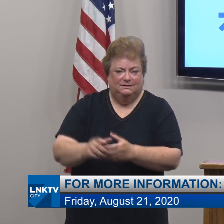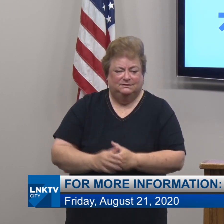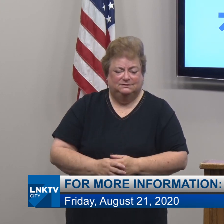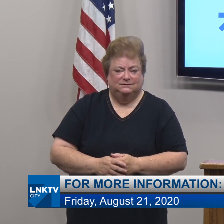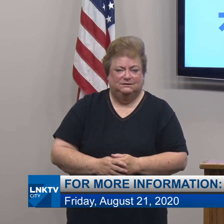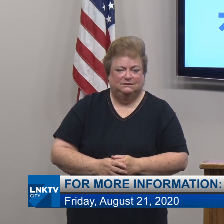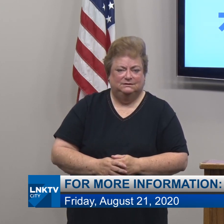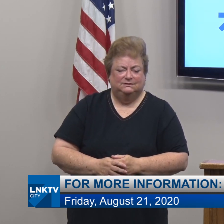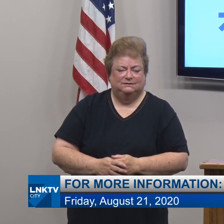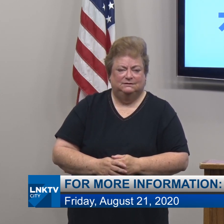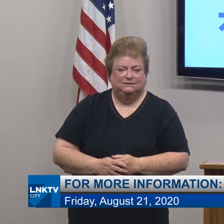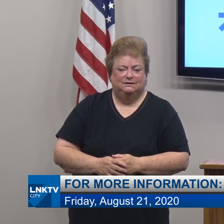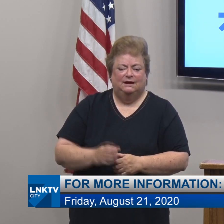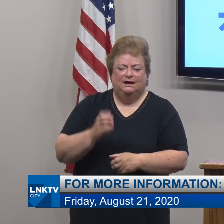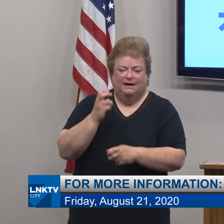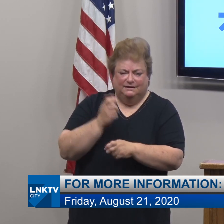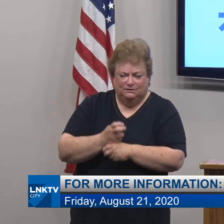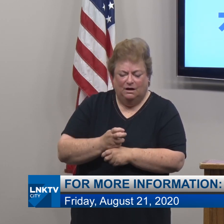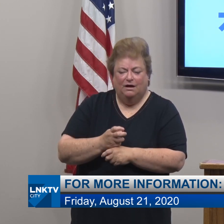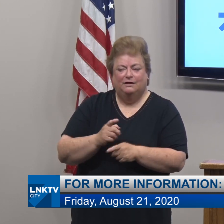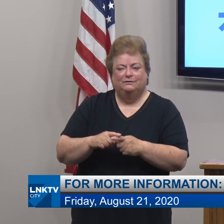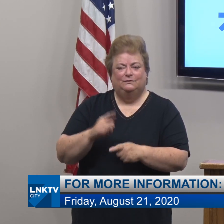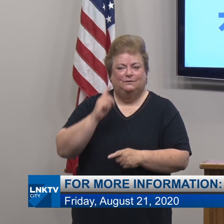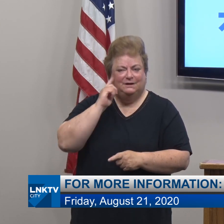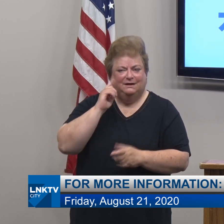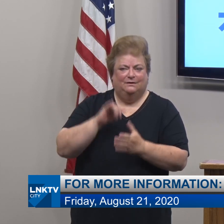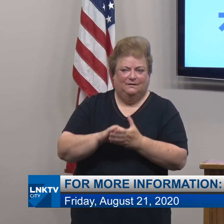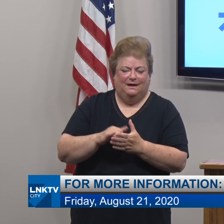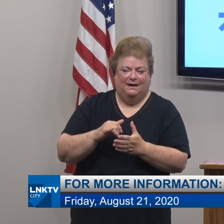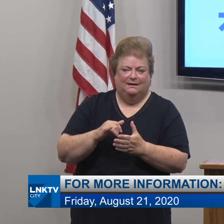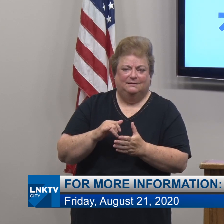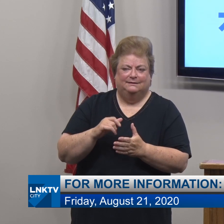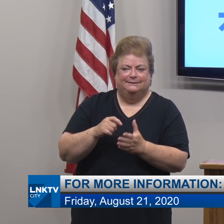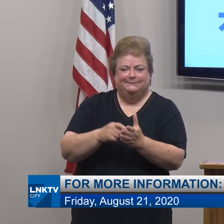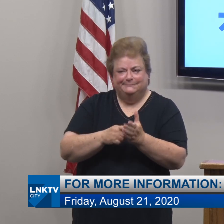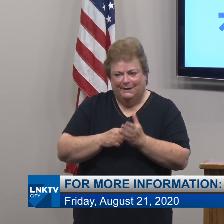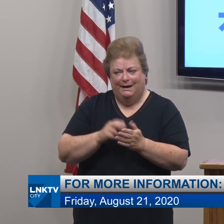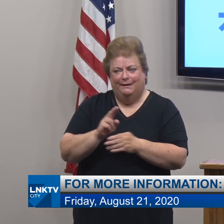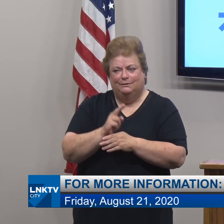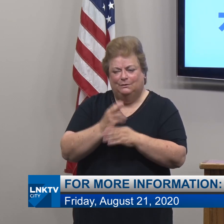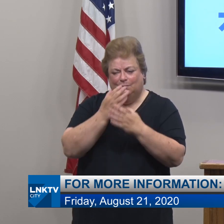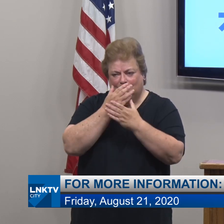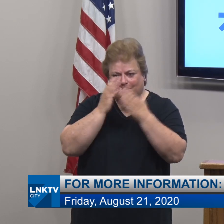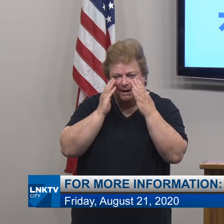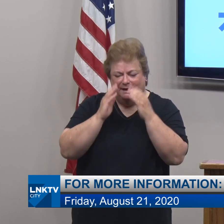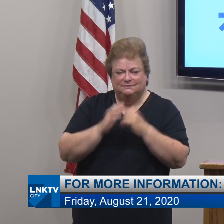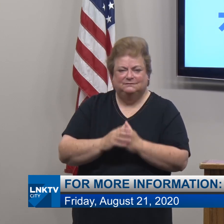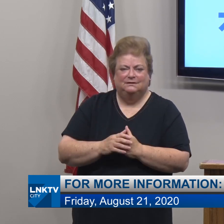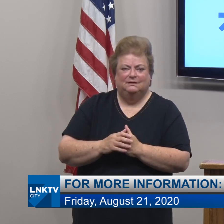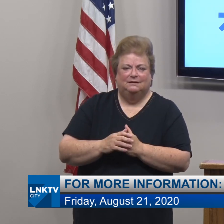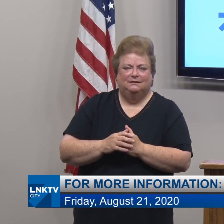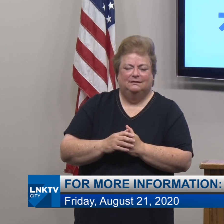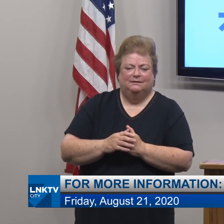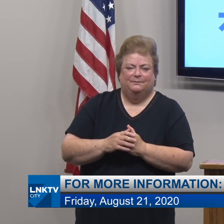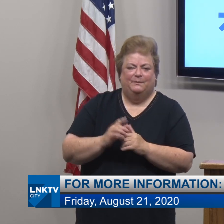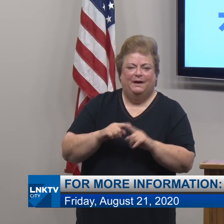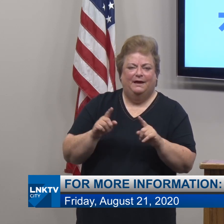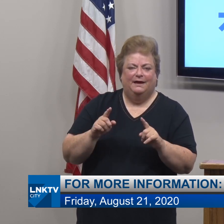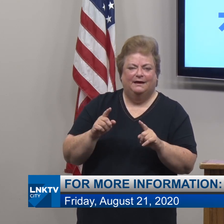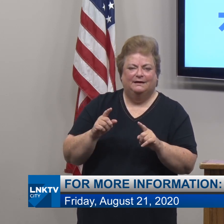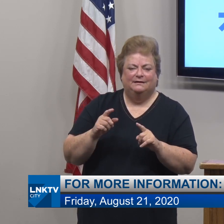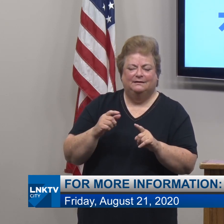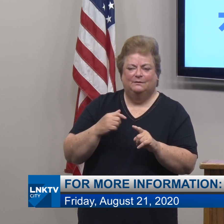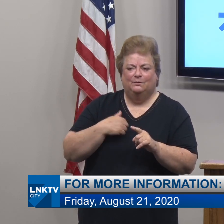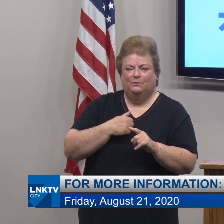it is hard to hear that, I'm sure. We all want to get to a time when we are not having to wear masks or aren't as